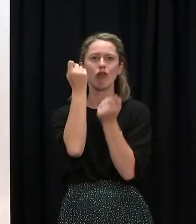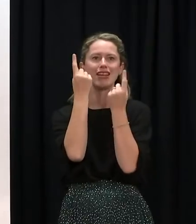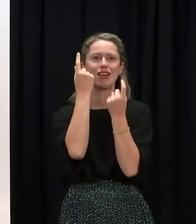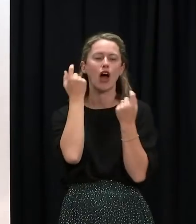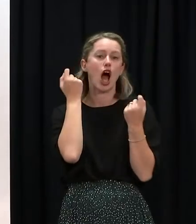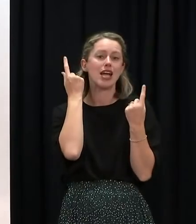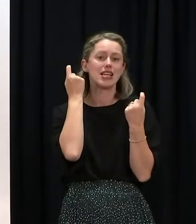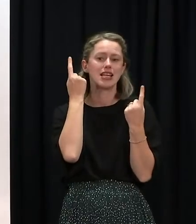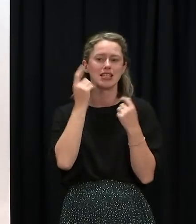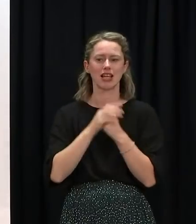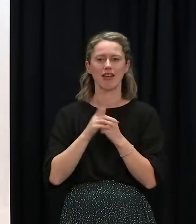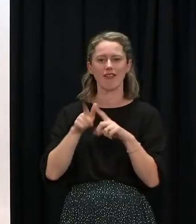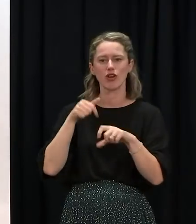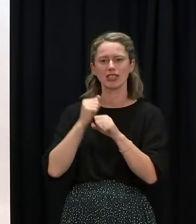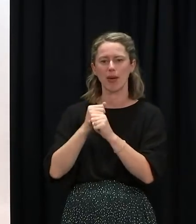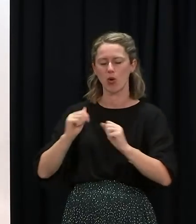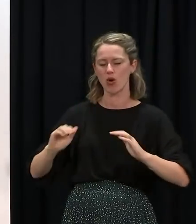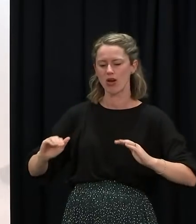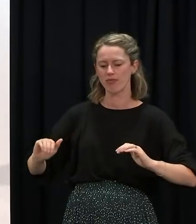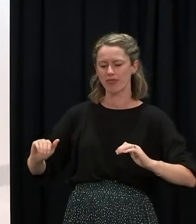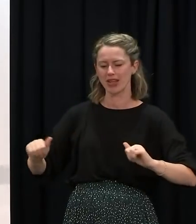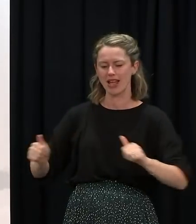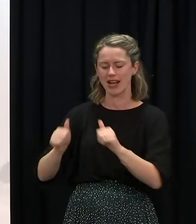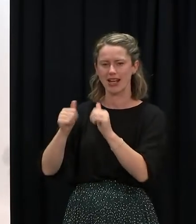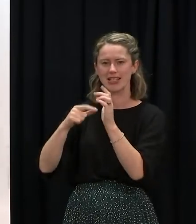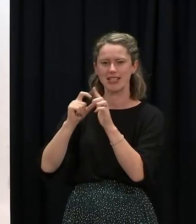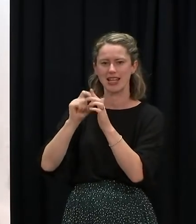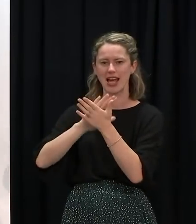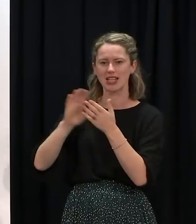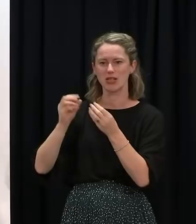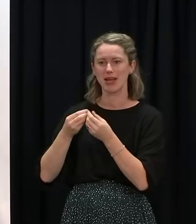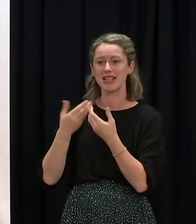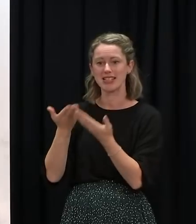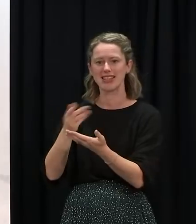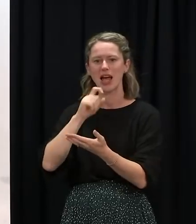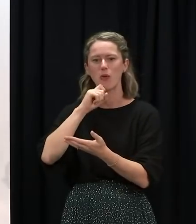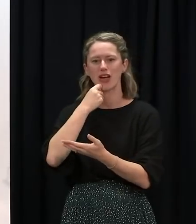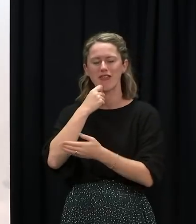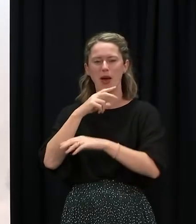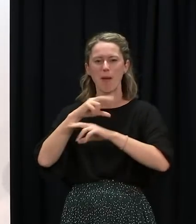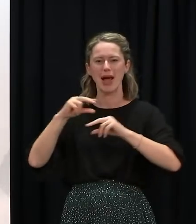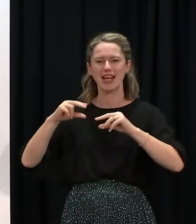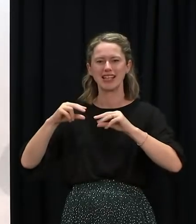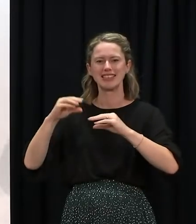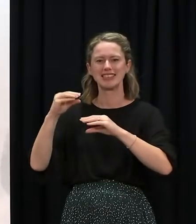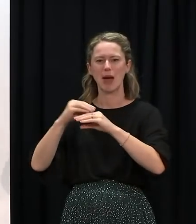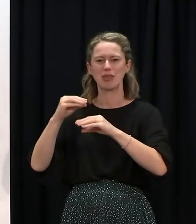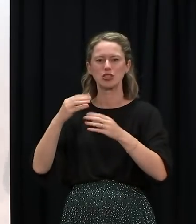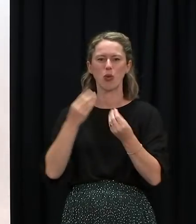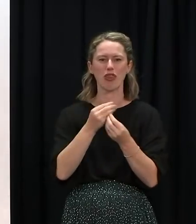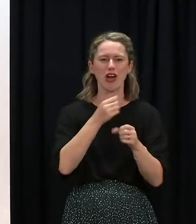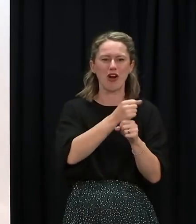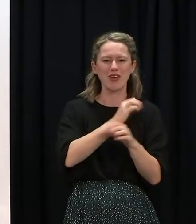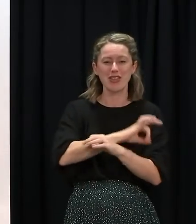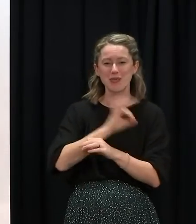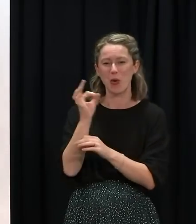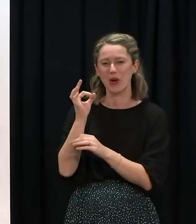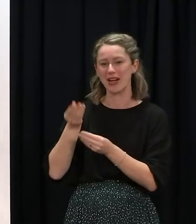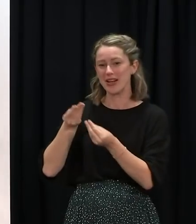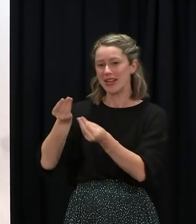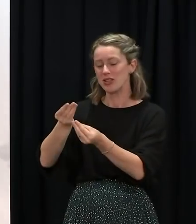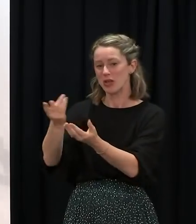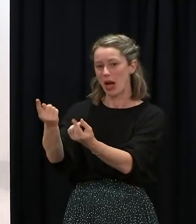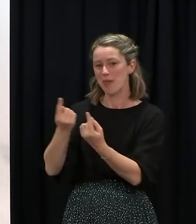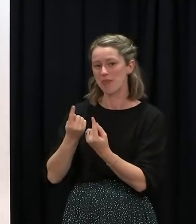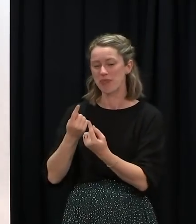So shout out to Taranaki DHB, who promised people a bacon butty with a coffee this morning. Some debate whether it was actually